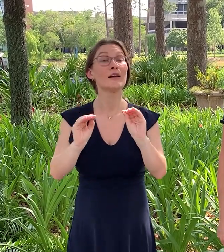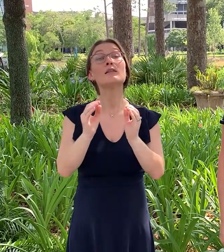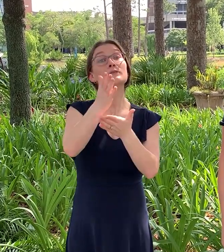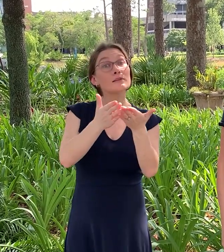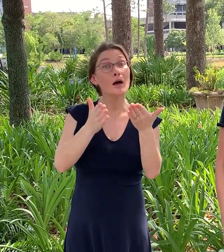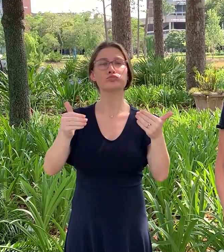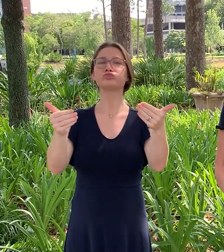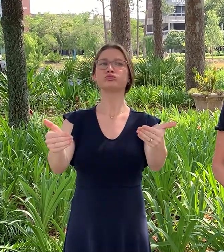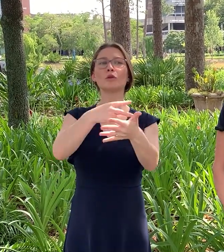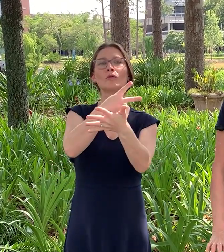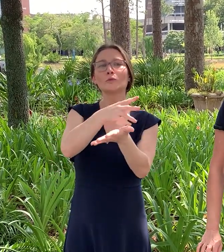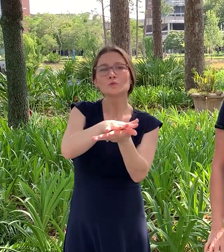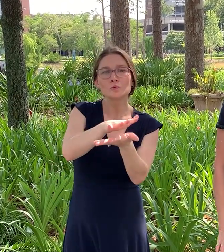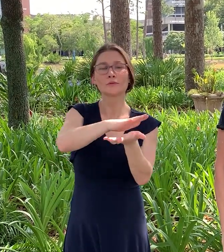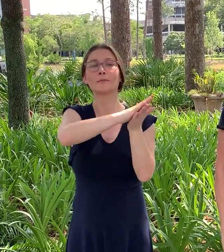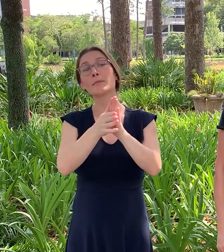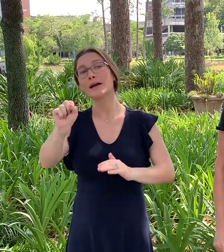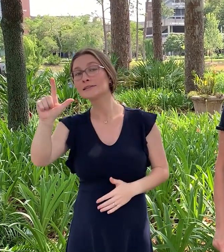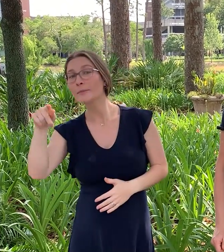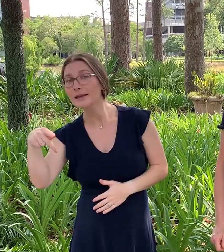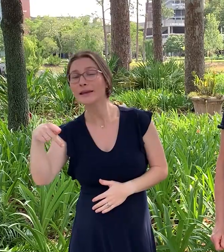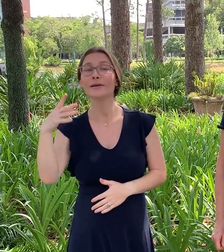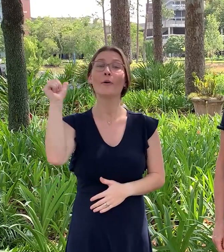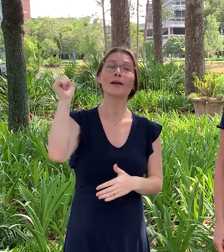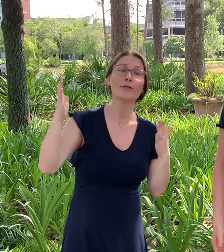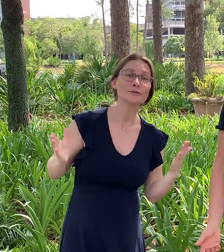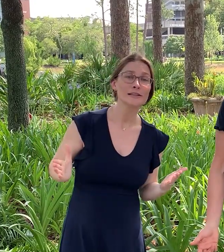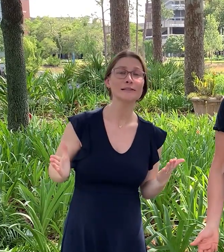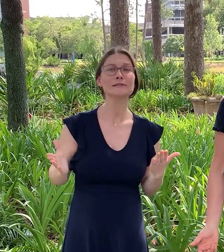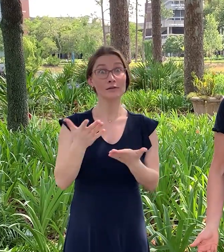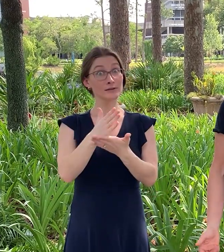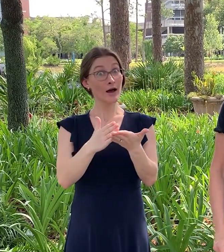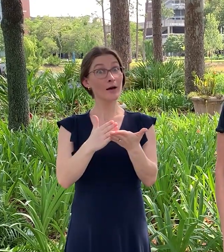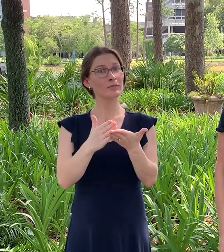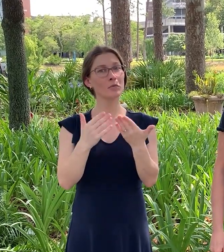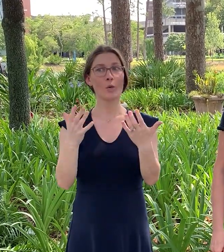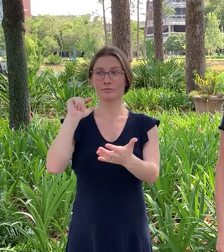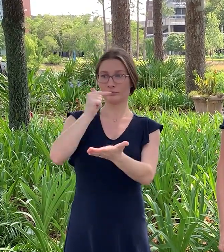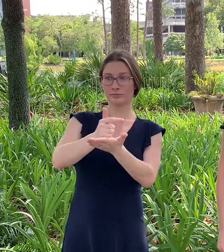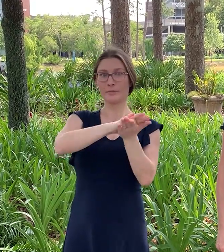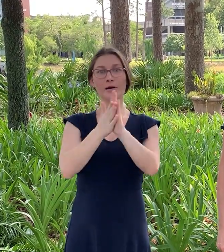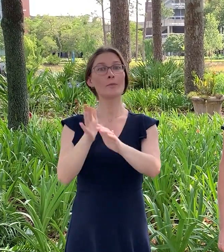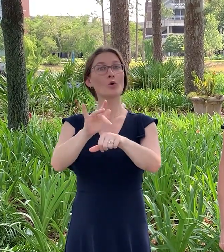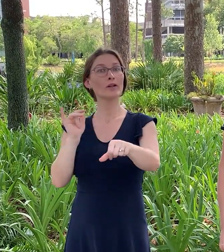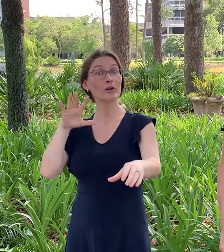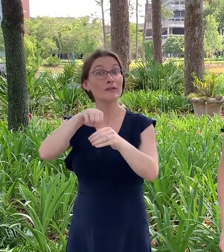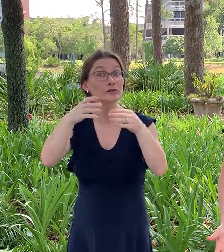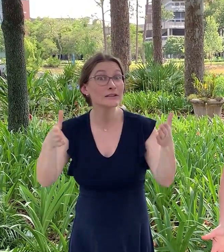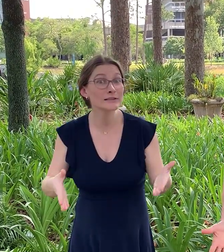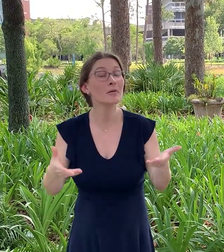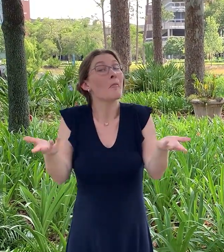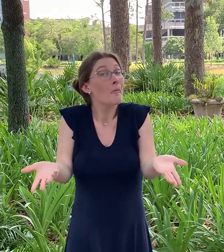into graduate school and become speech and language pathologists, audiologists. Some of our students graduate and become early interventionists.